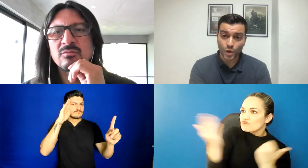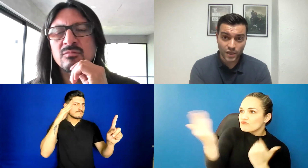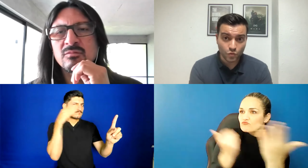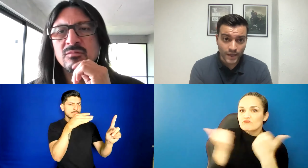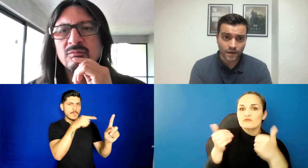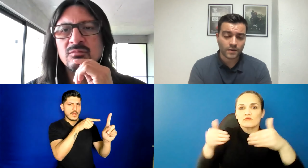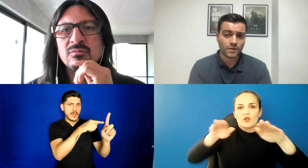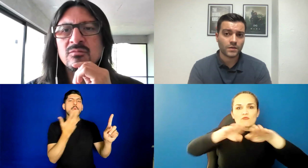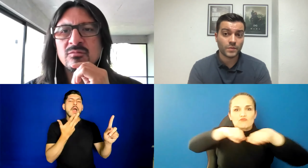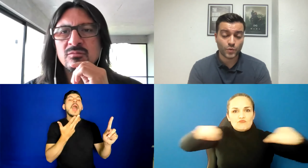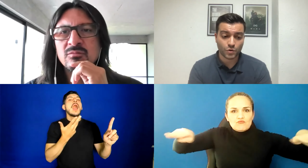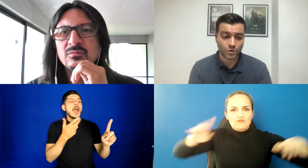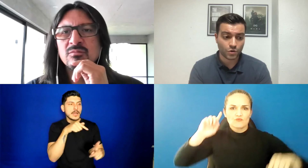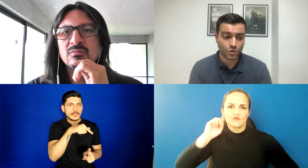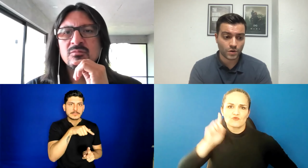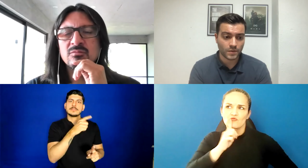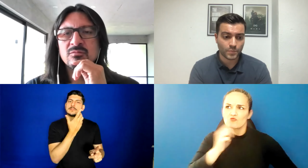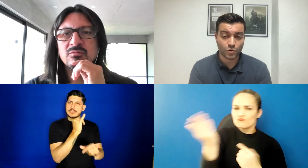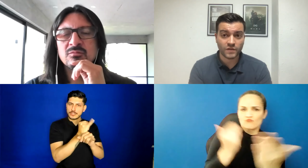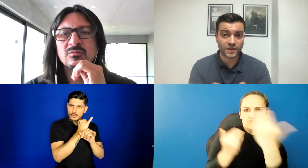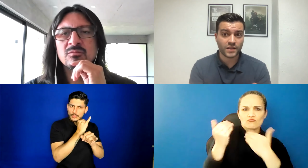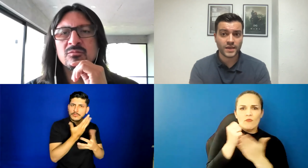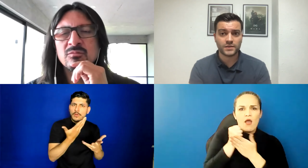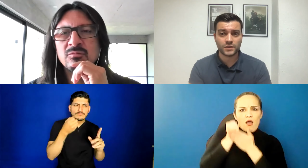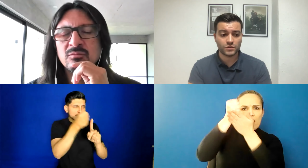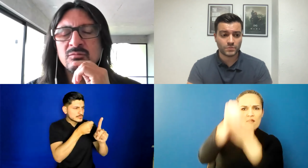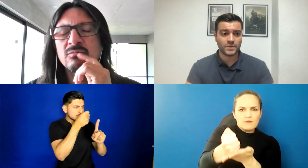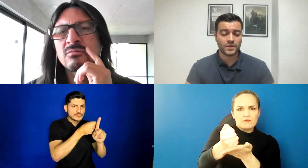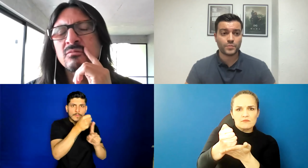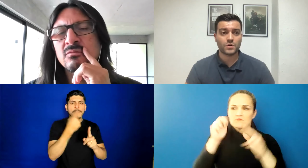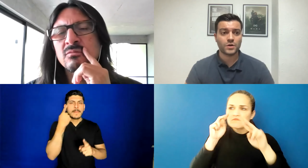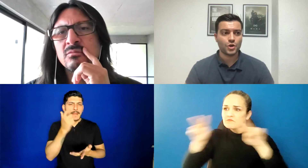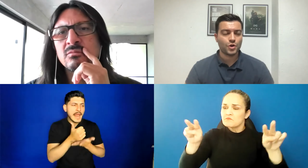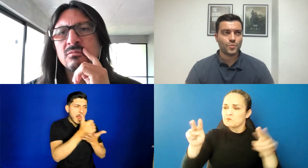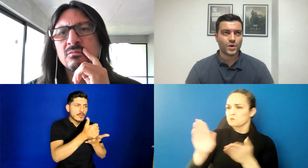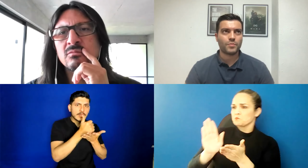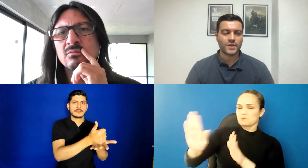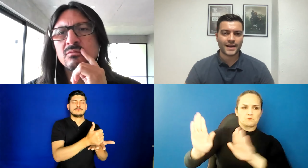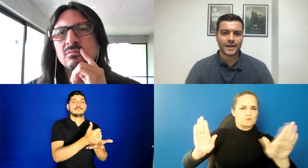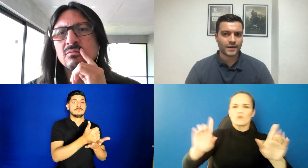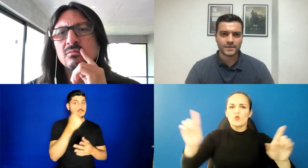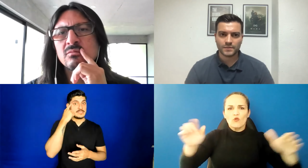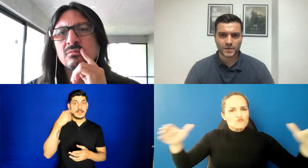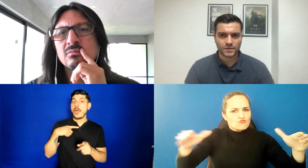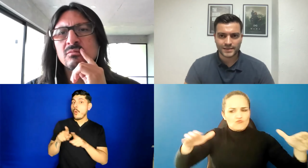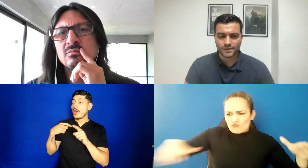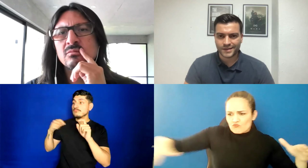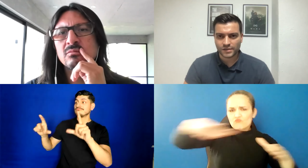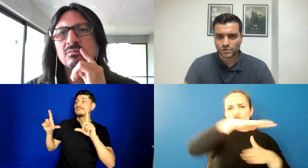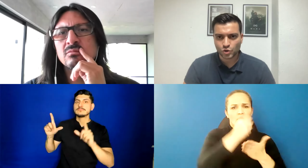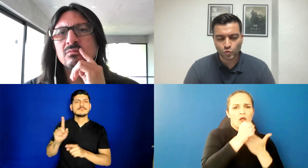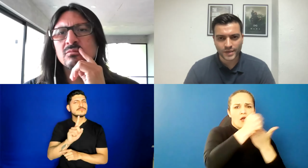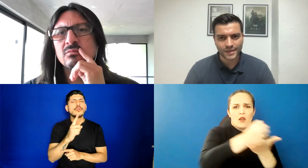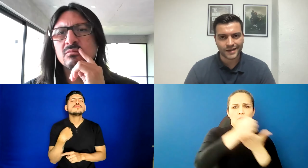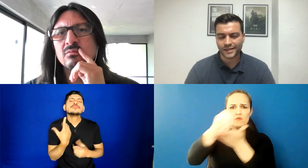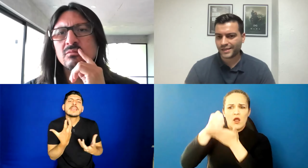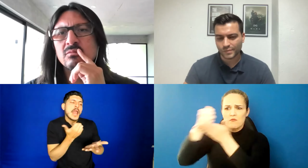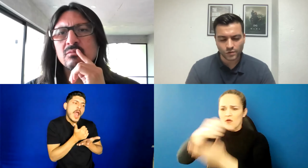is an institution that fights every day to help, and not so much to differentiate, but